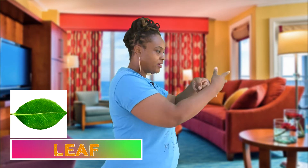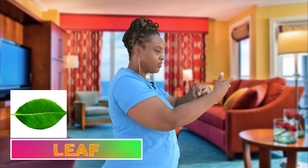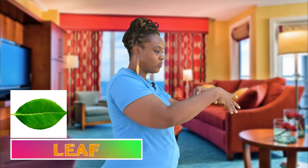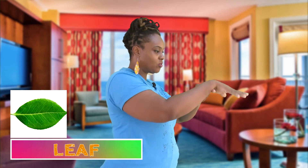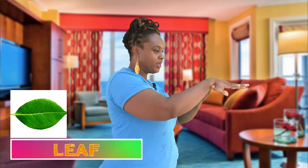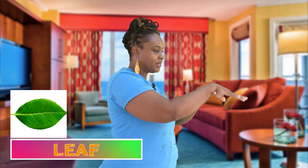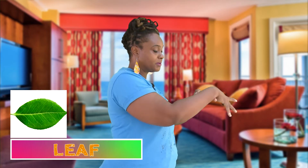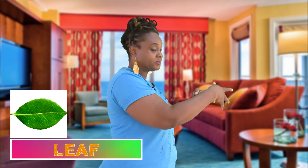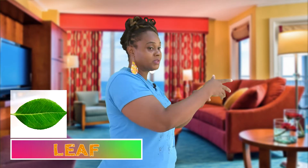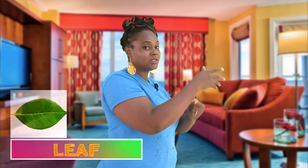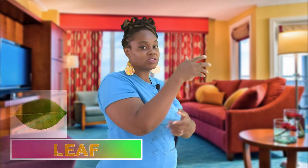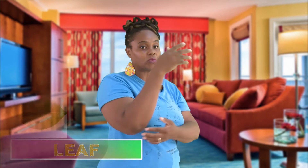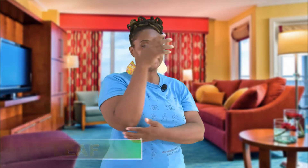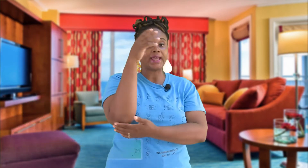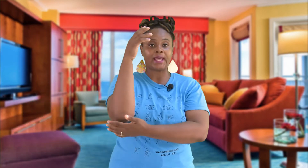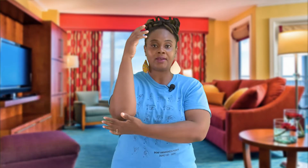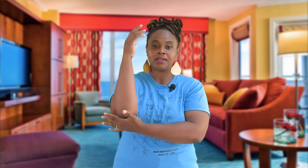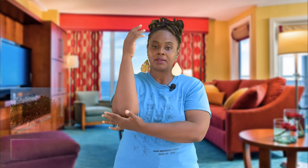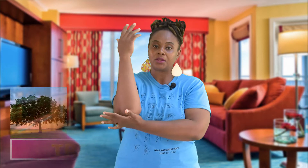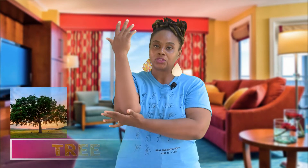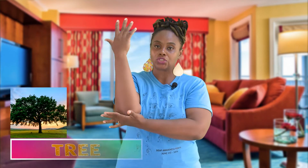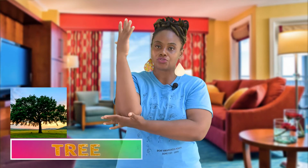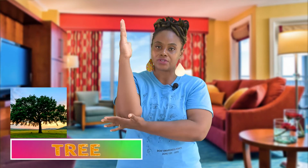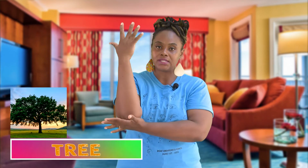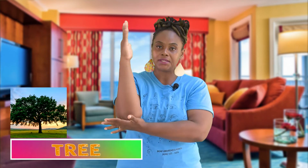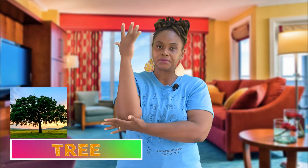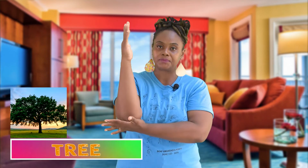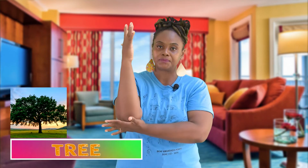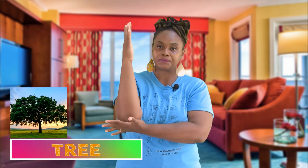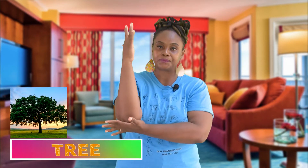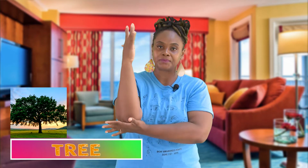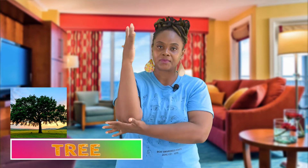the wind. So we have tree,